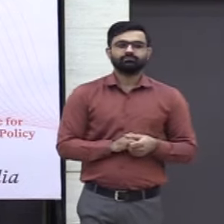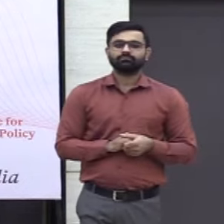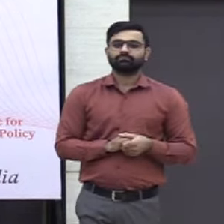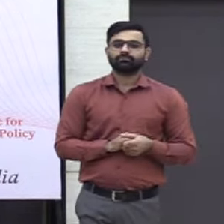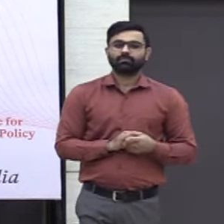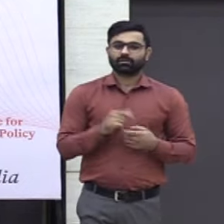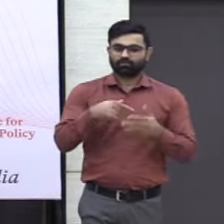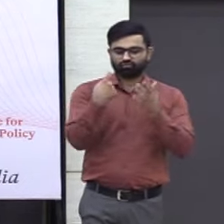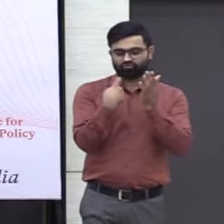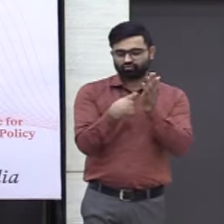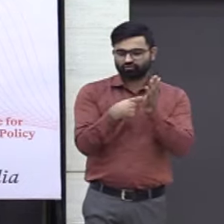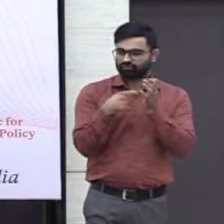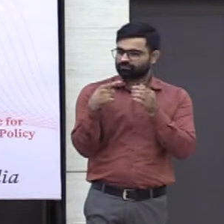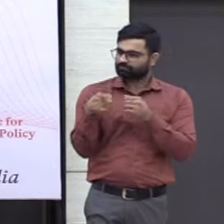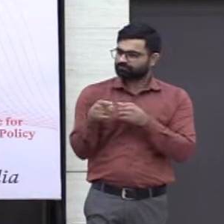there is this provision,